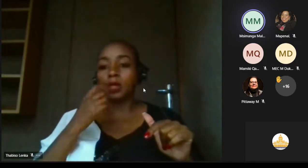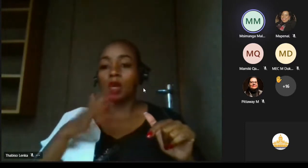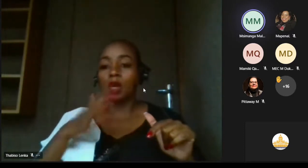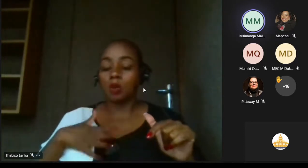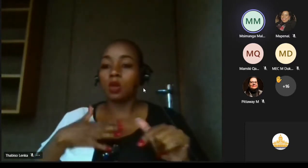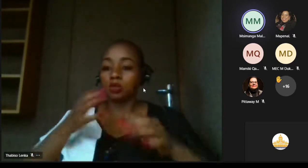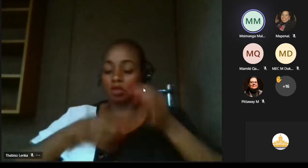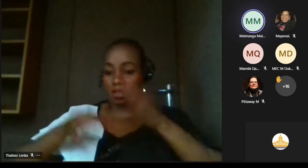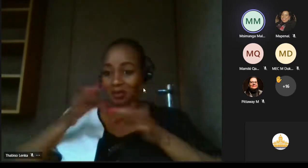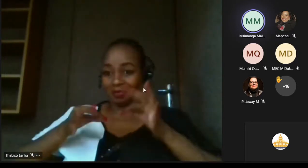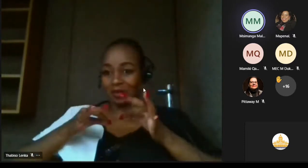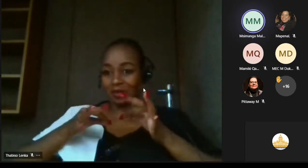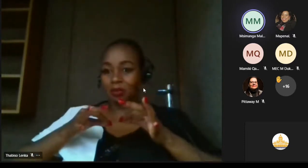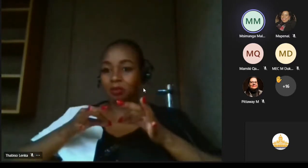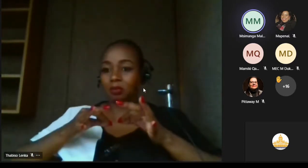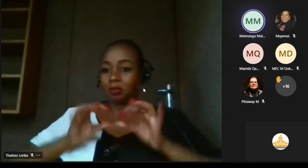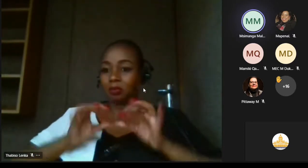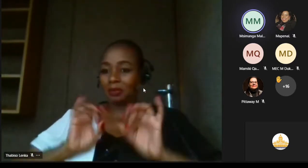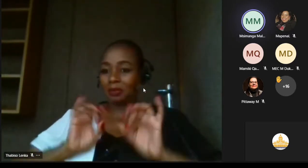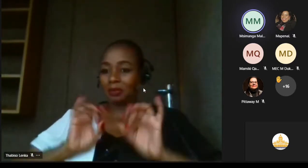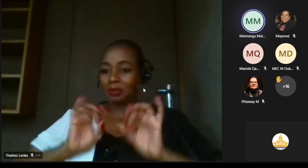batla.